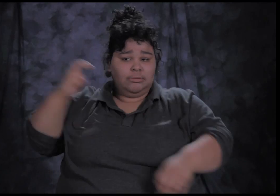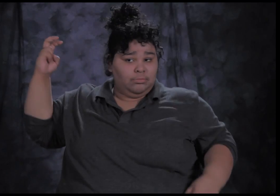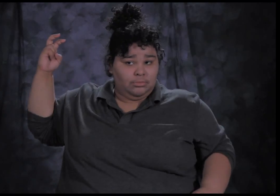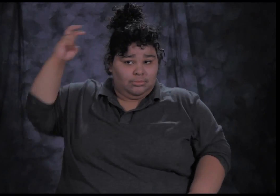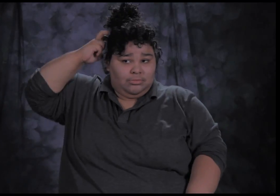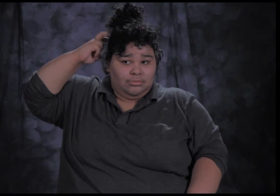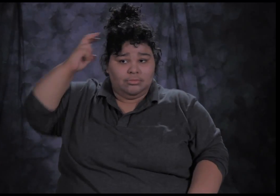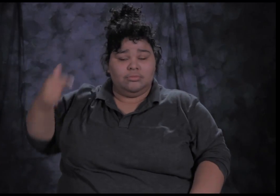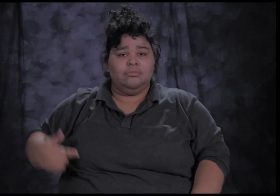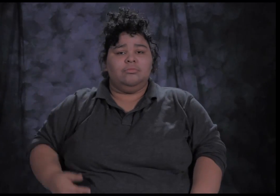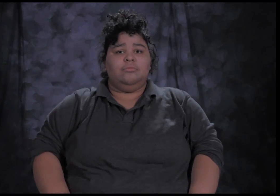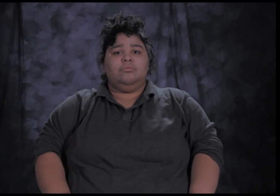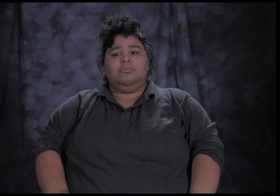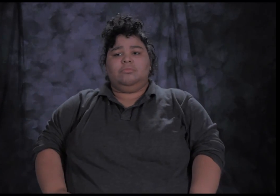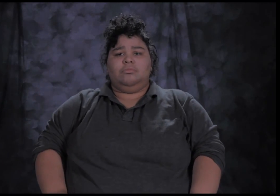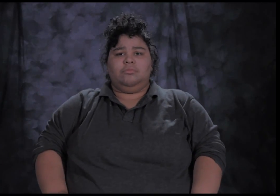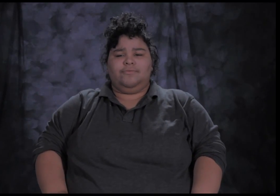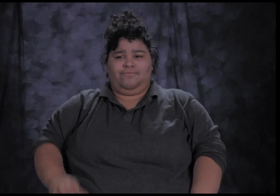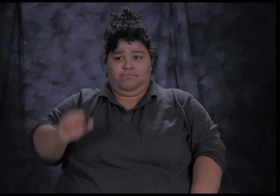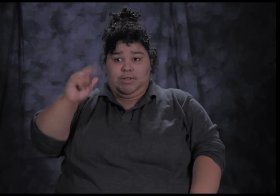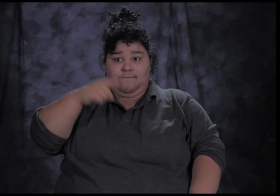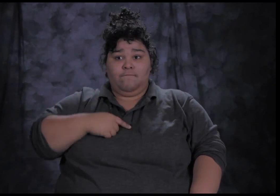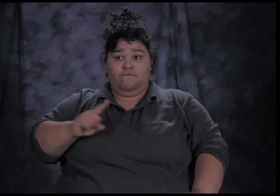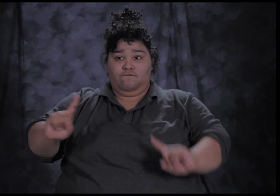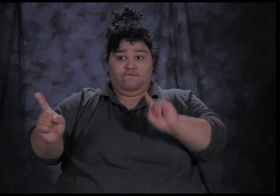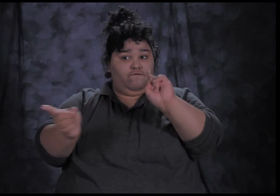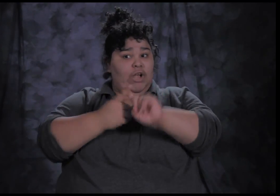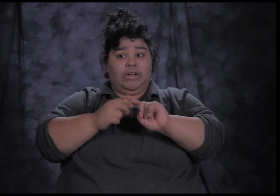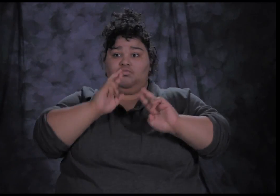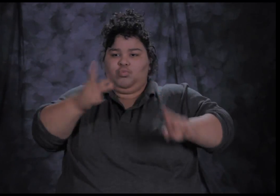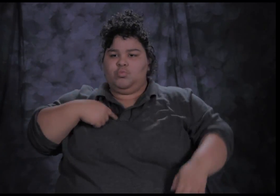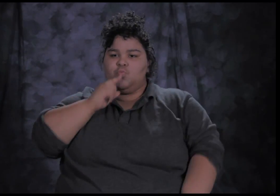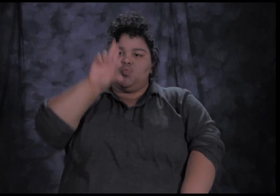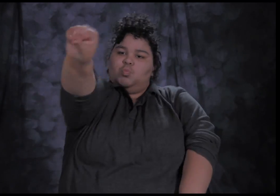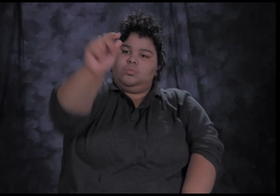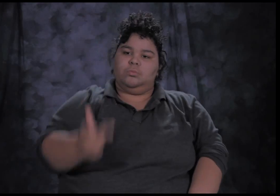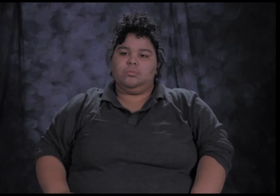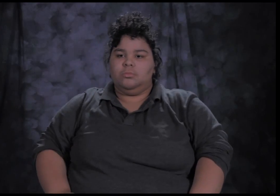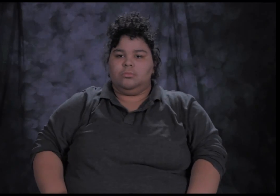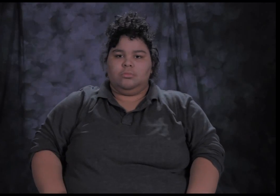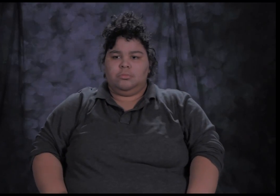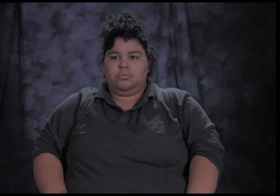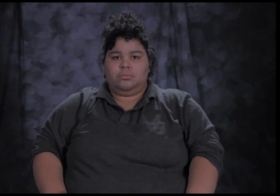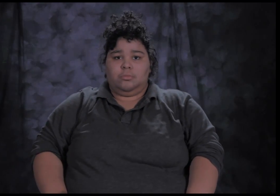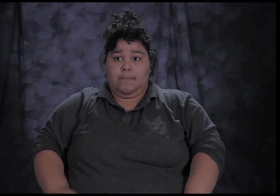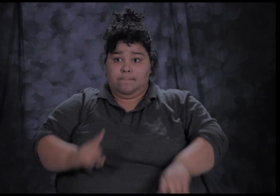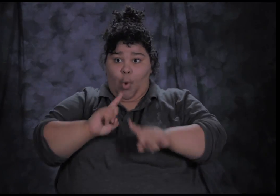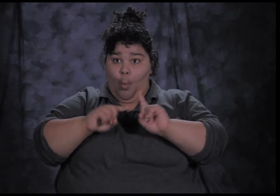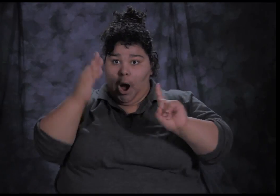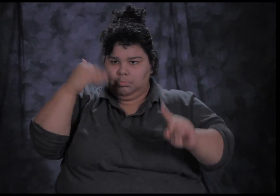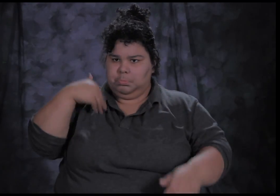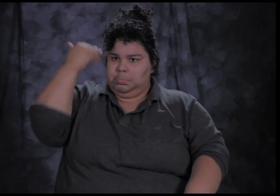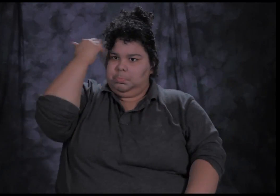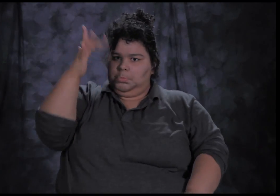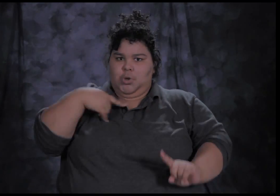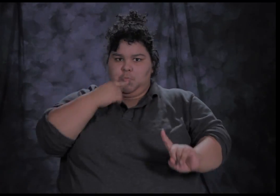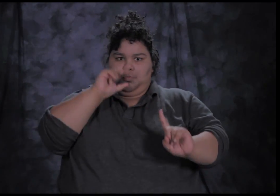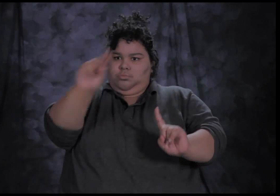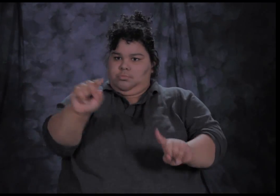get a cochlear implant. And my very first reaction was no. I don't even know why. I didn't have to think about it, just